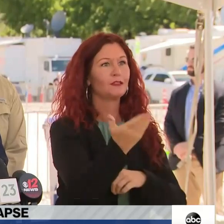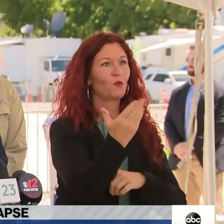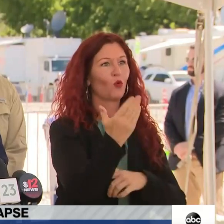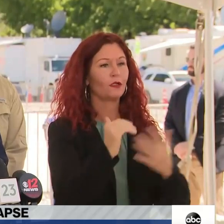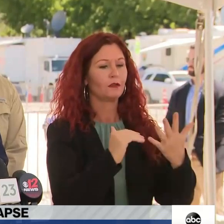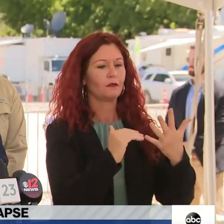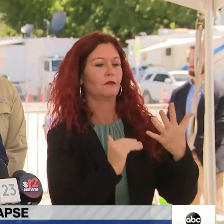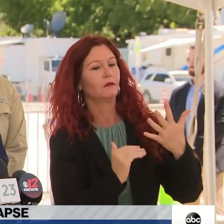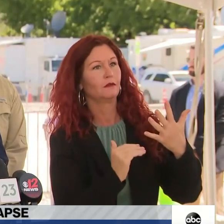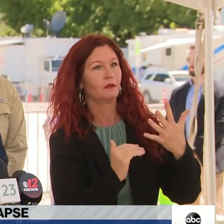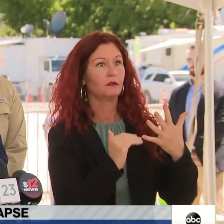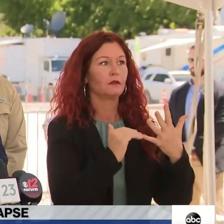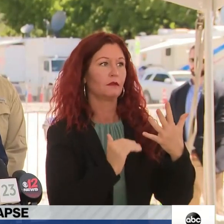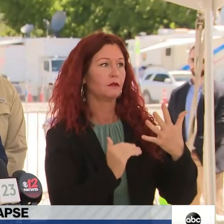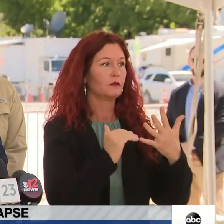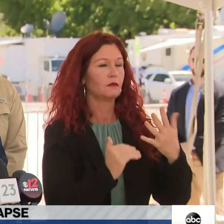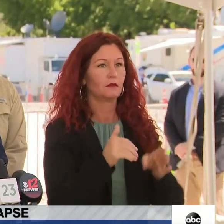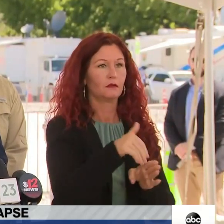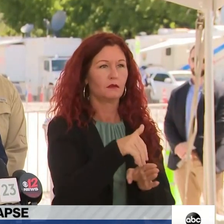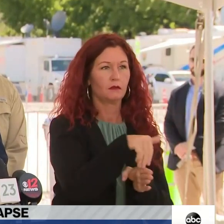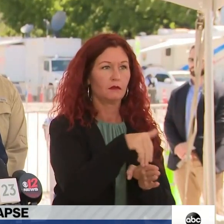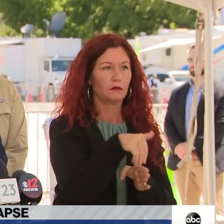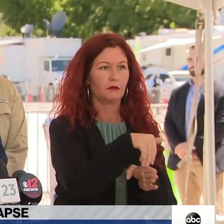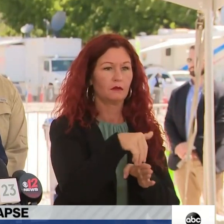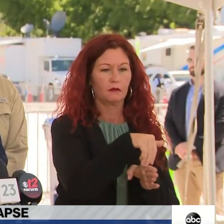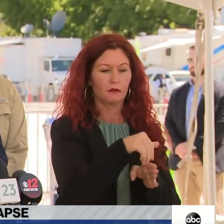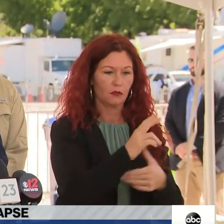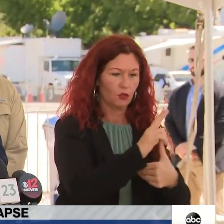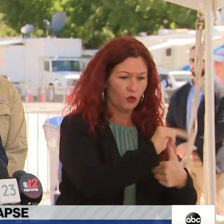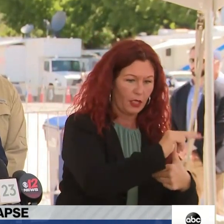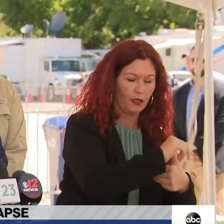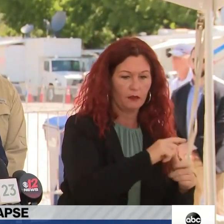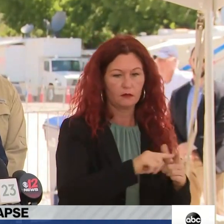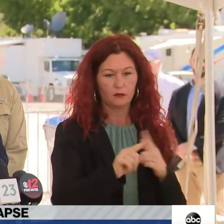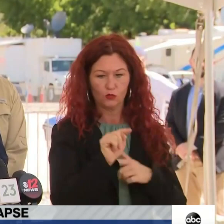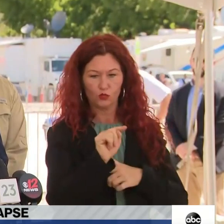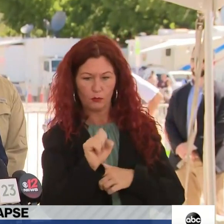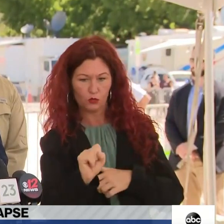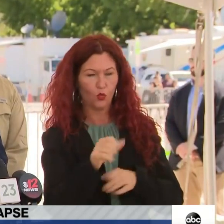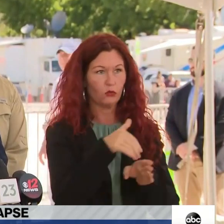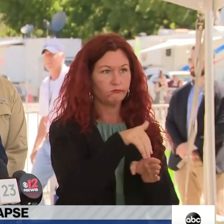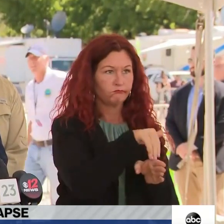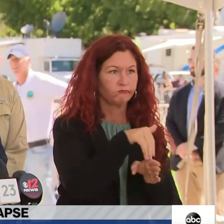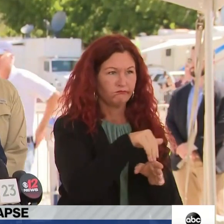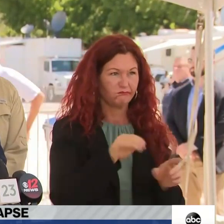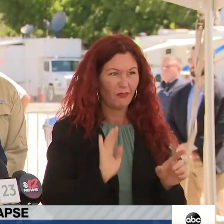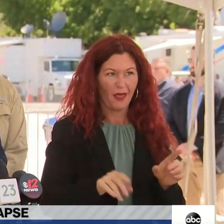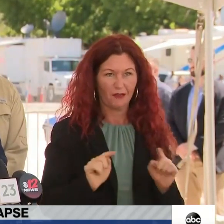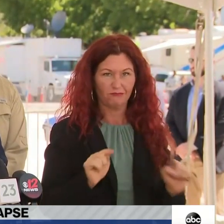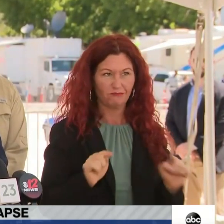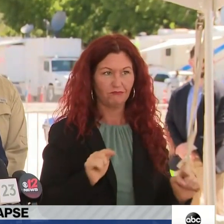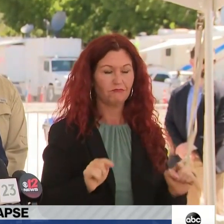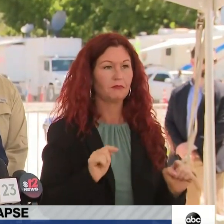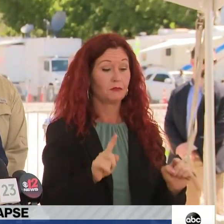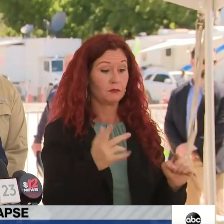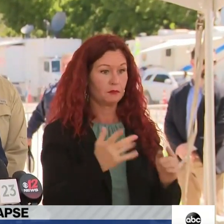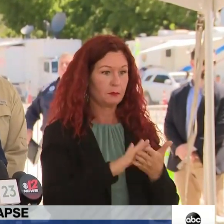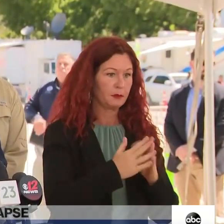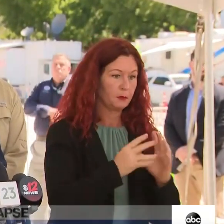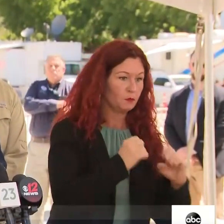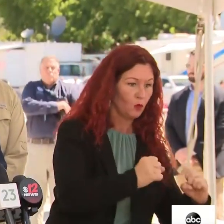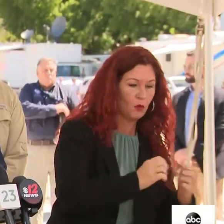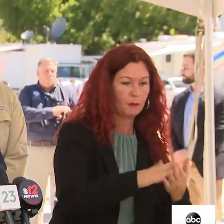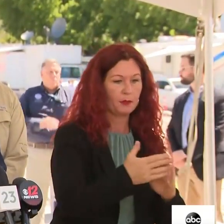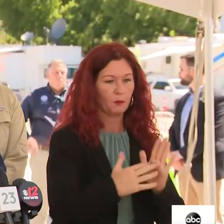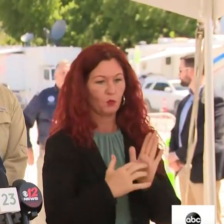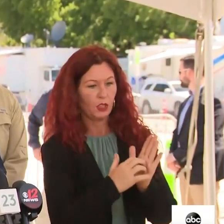So I think what we're dealing with is a strong tropical storm right on the edge of a Category 1 hurricane, but fortunately has gone just a little bit below.